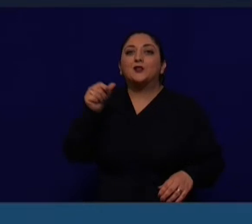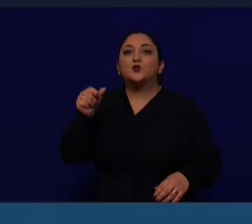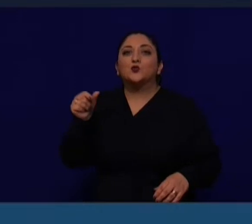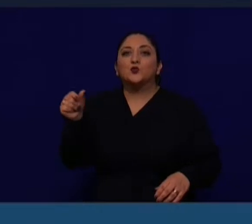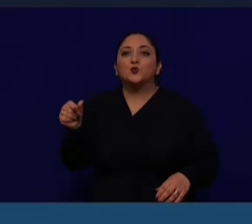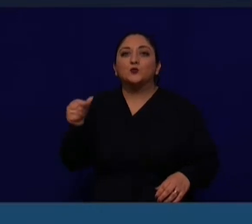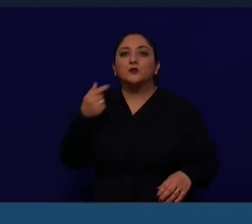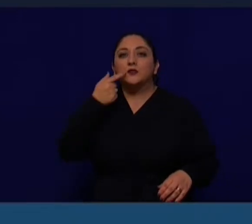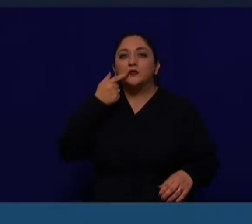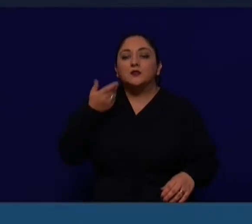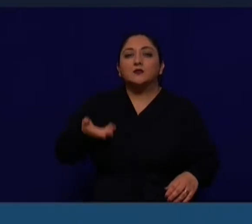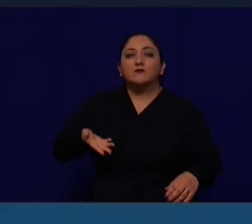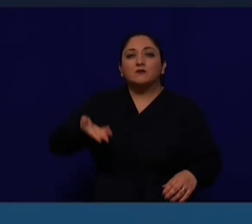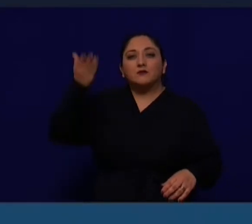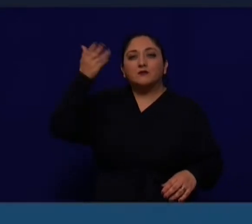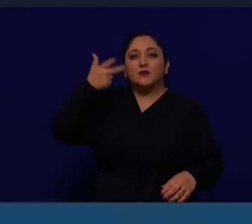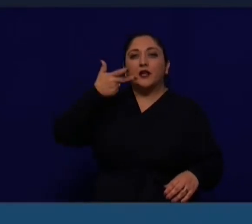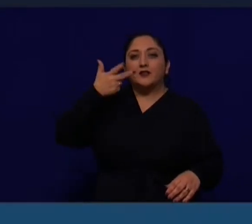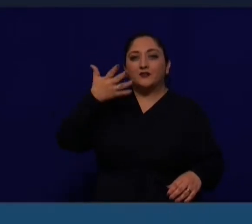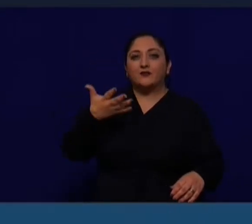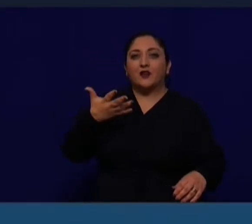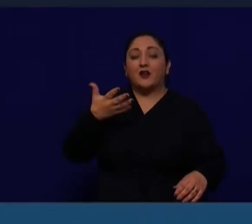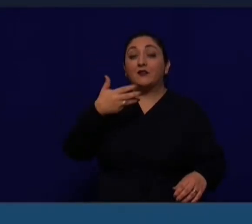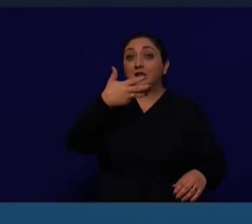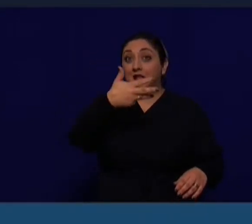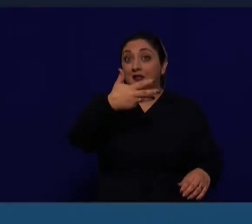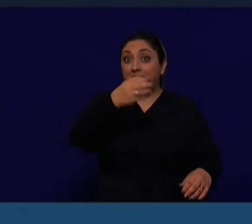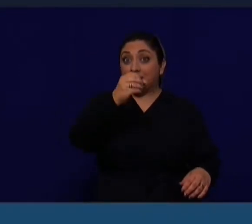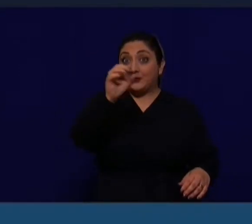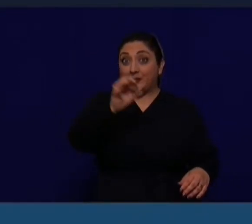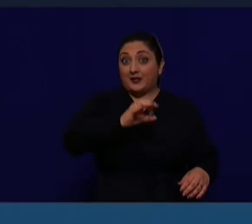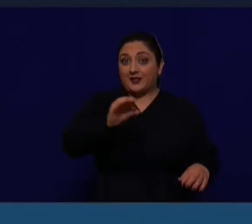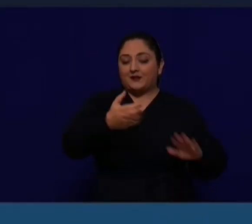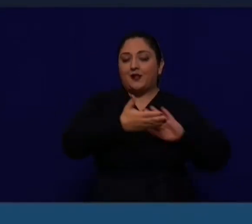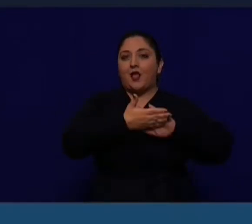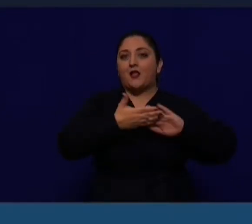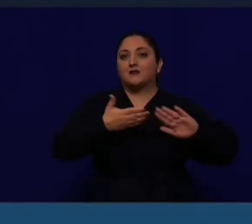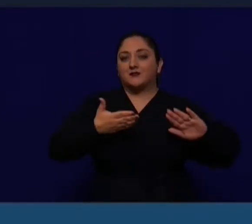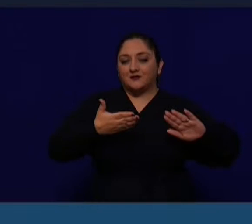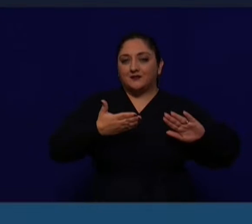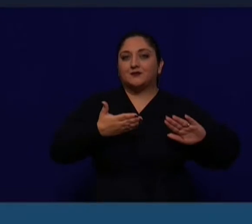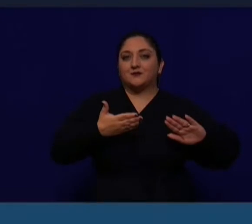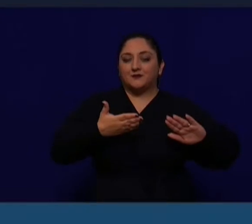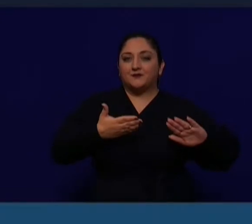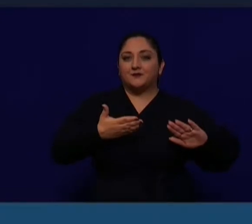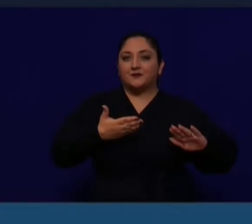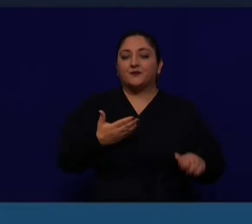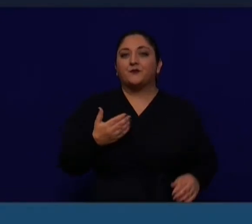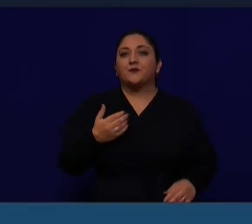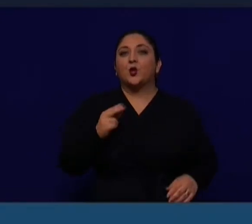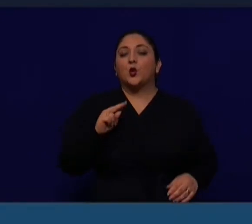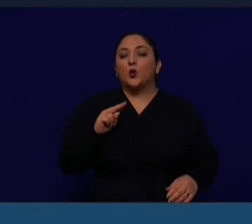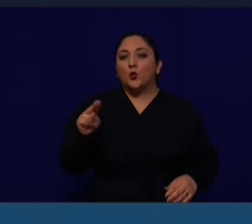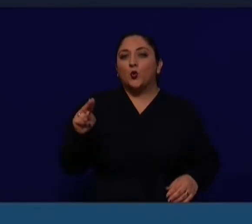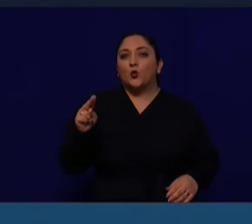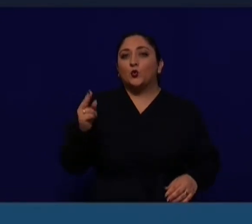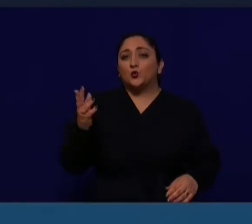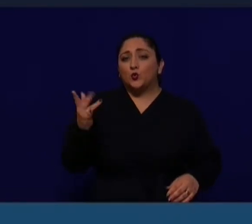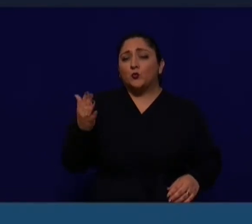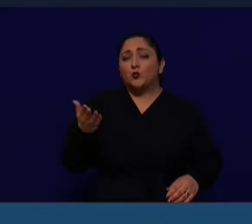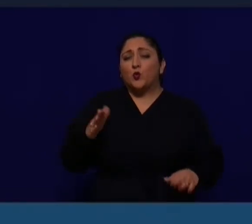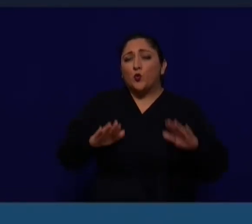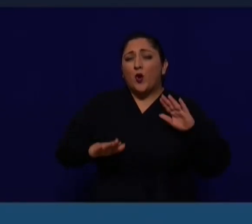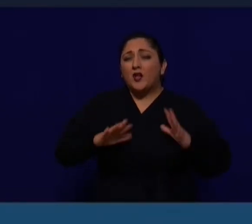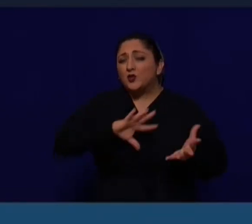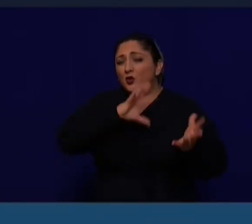ta' above 85 years of age għandna 90% minnhom li dawn tlaqmu u l-ammont dejjem qiegħed jiżdied ta'